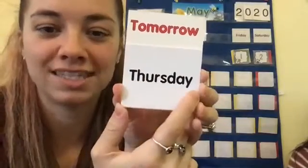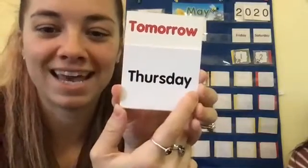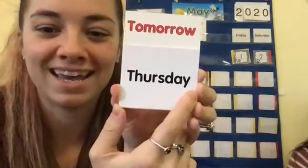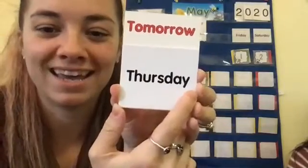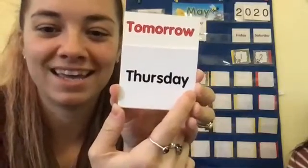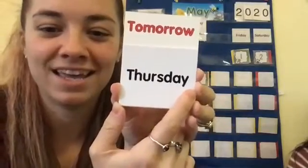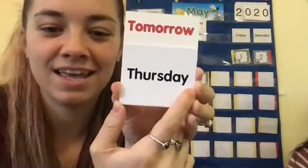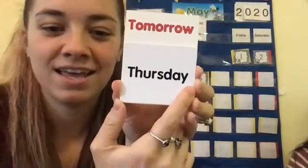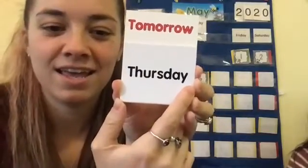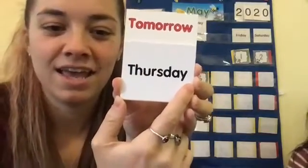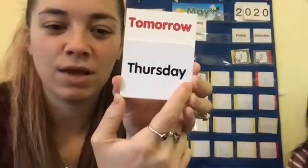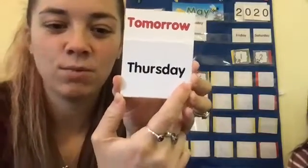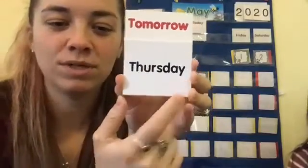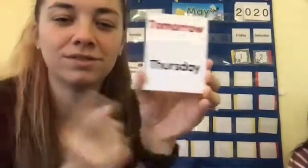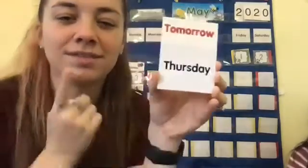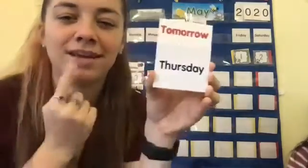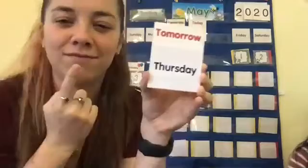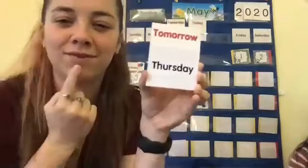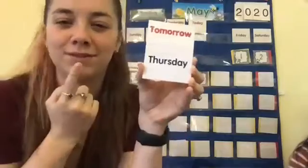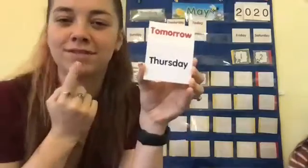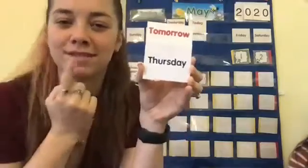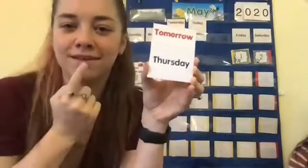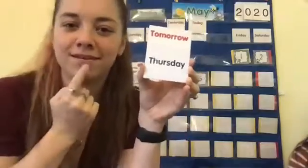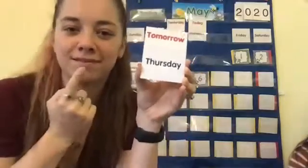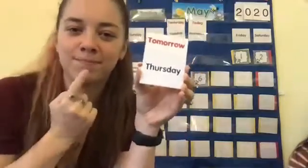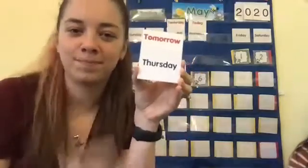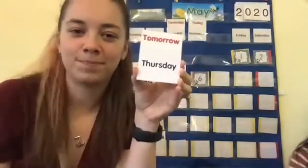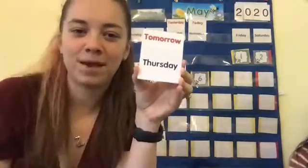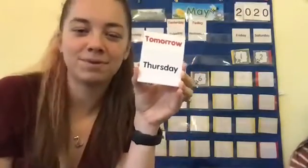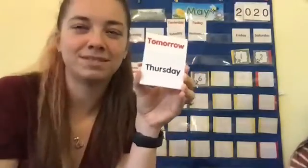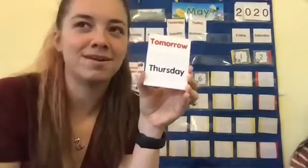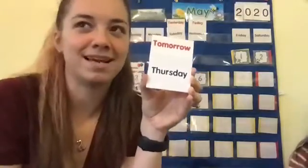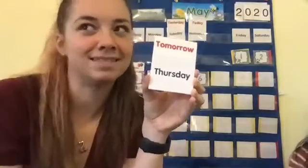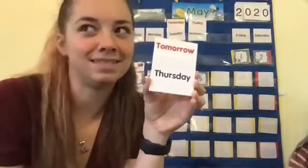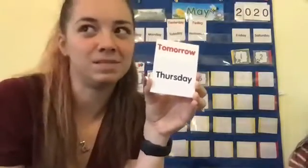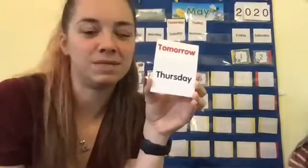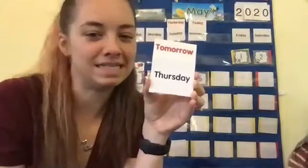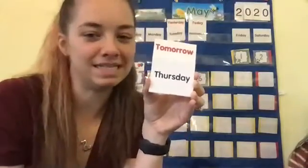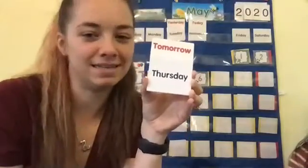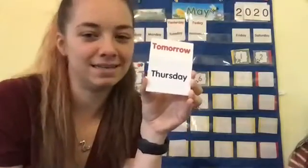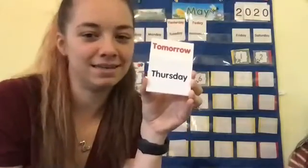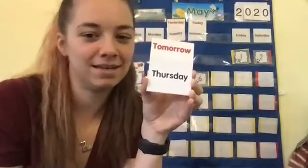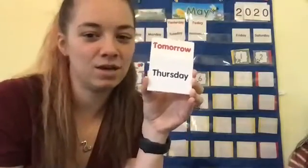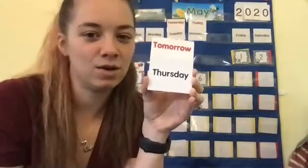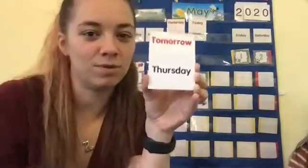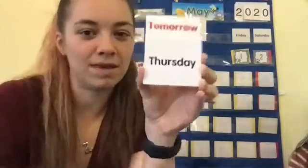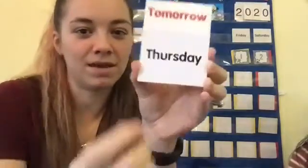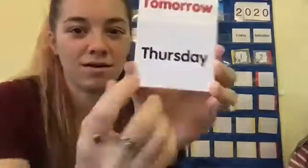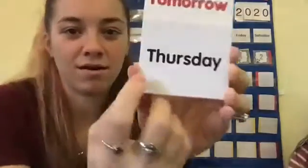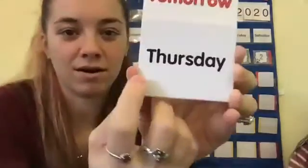Thursday. And what's our sign for Thursday? That one's not as easy peasy. We make our